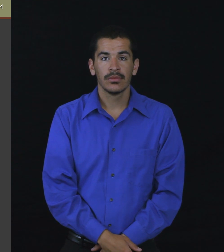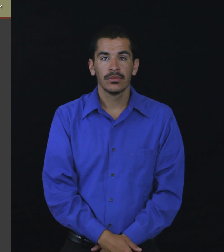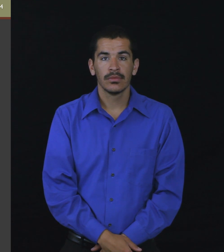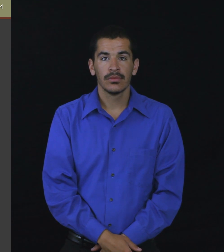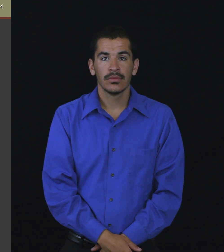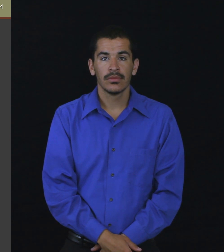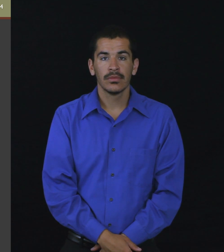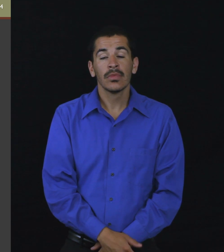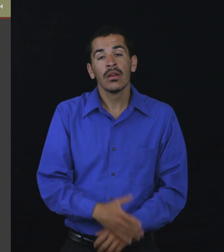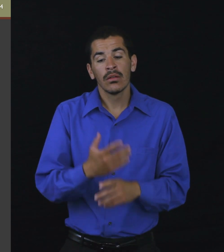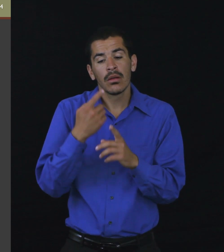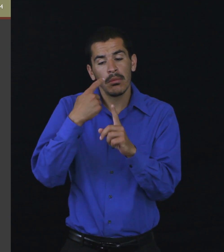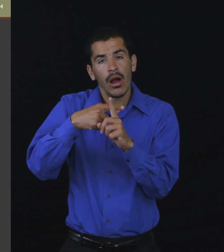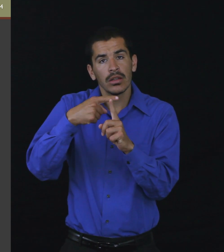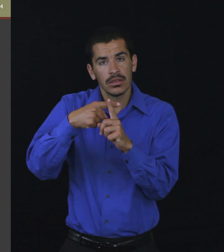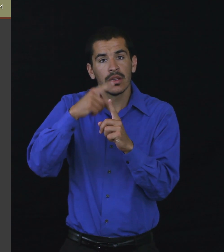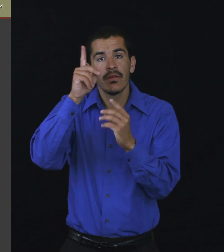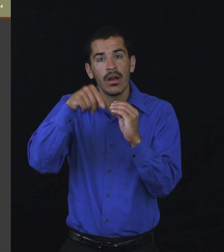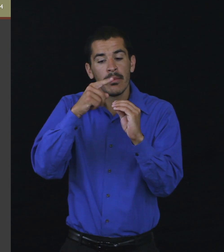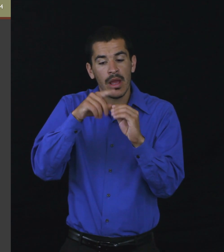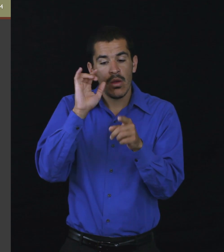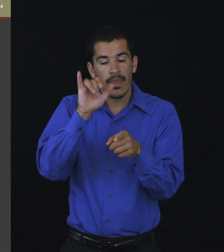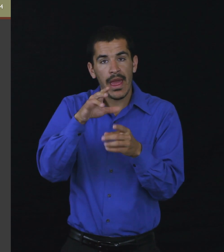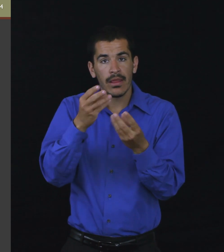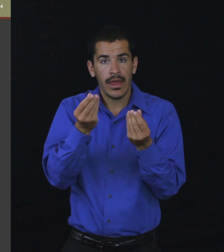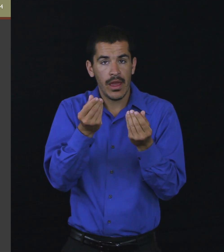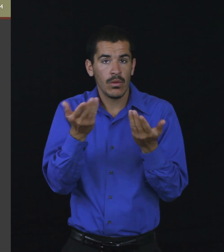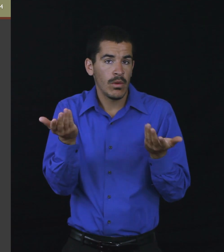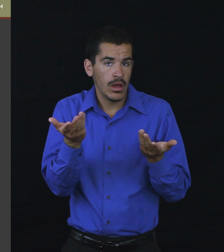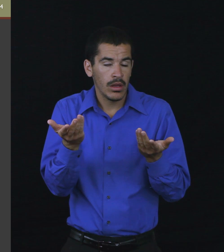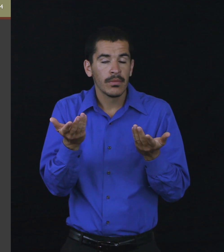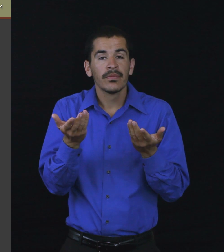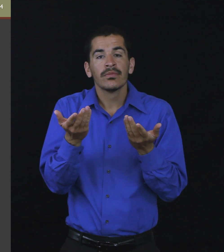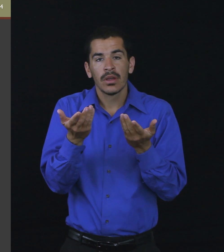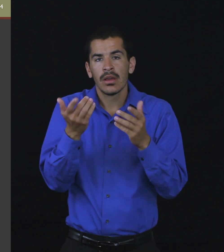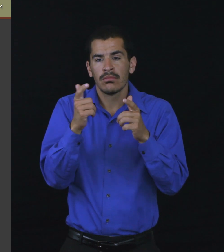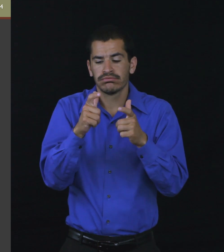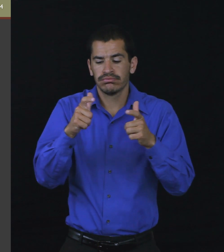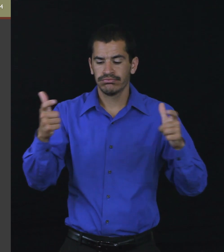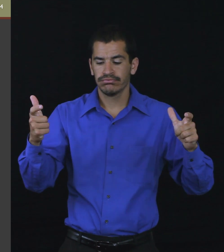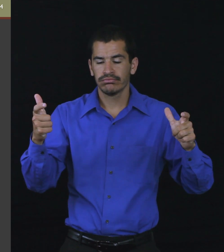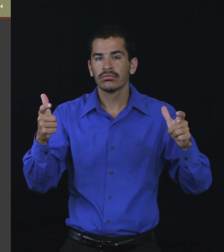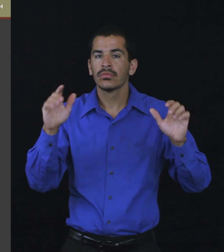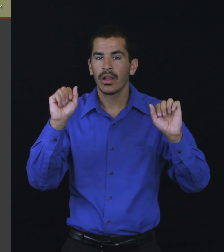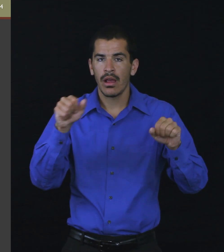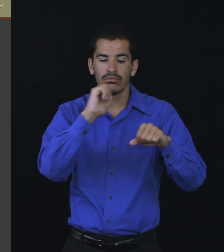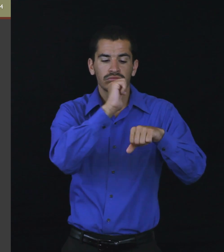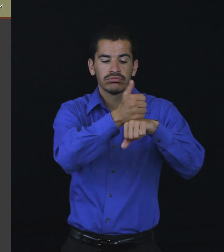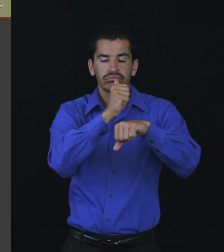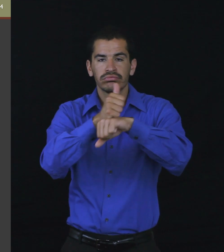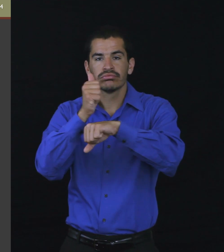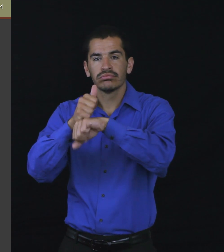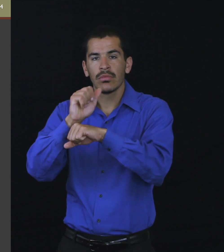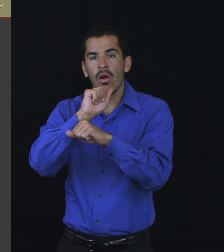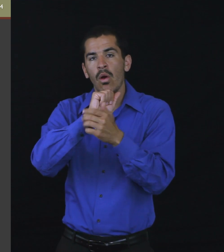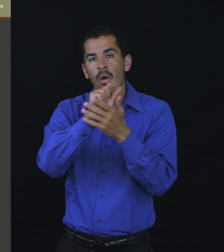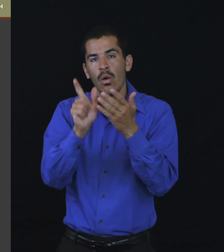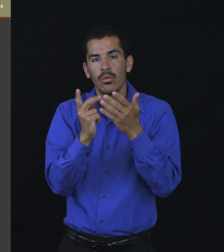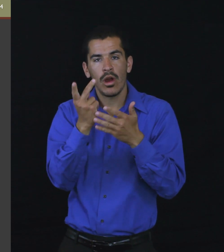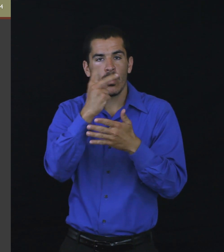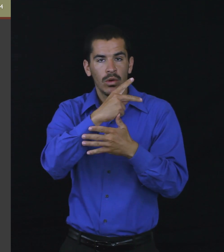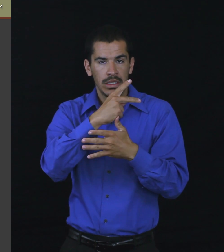A positive is that the land might be big enough for all the priorities.